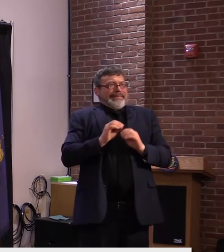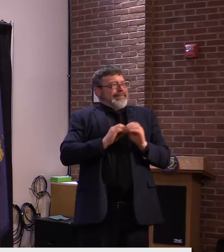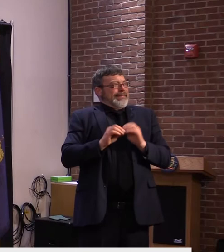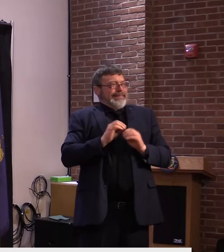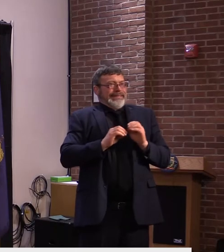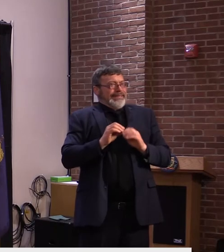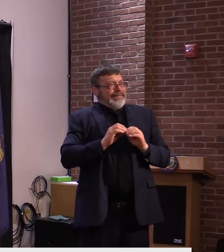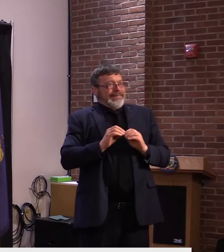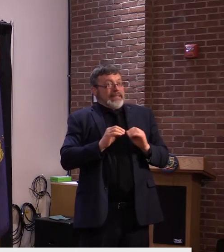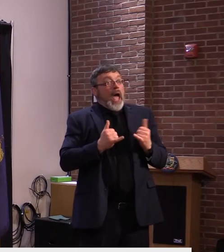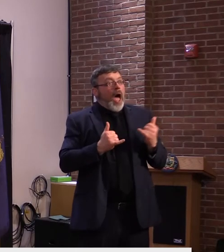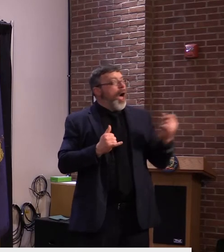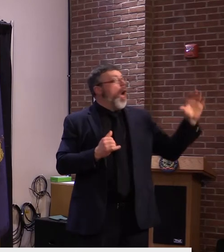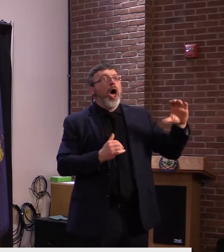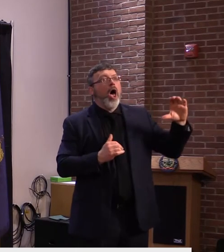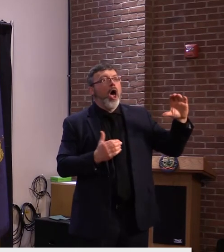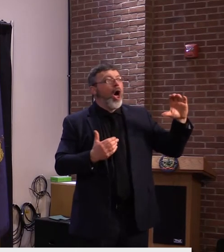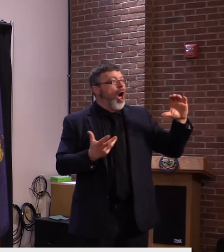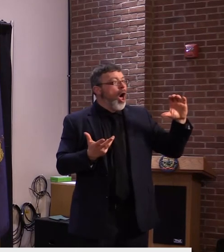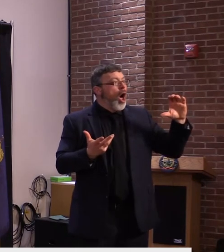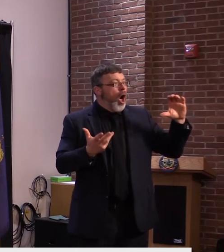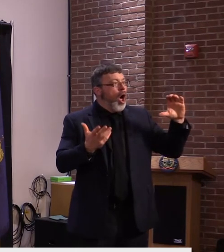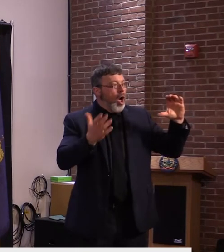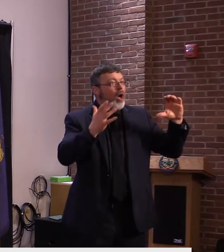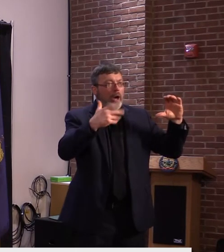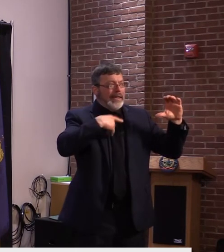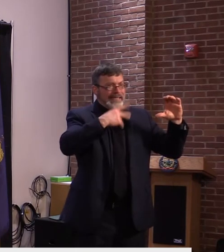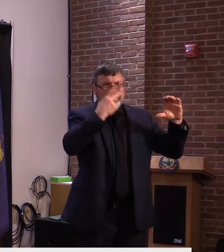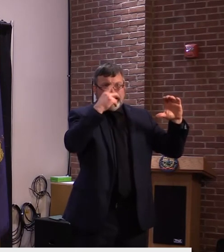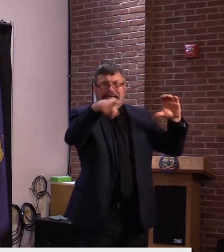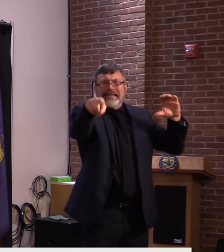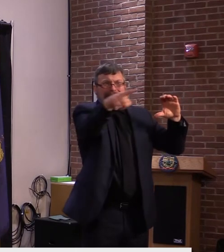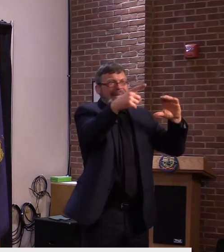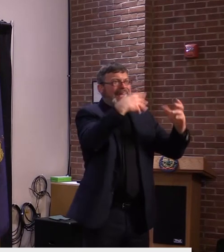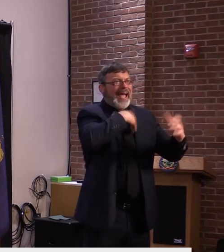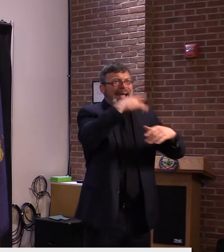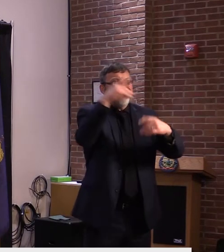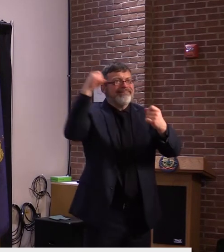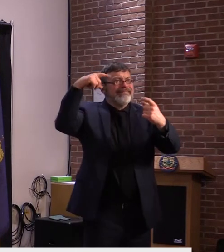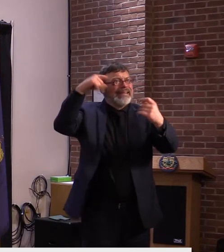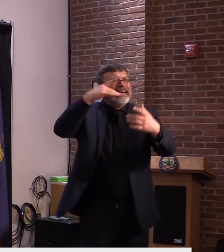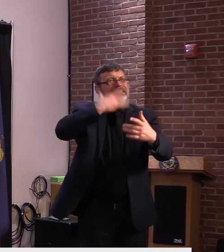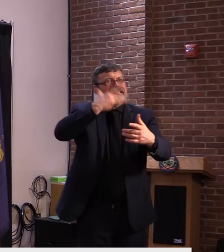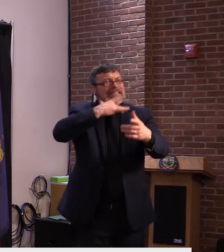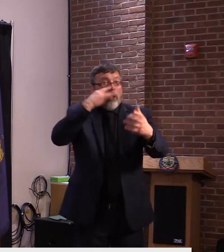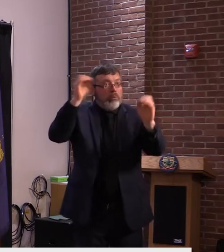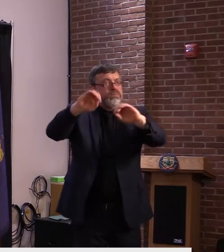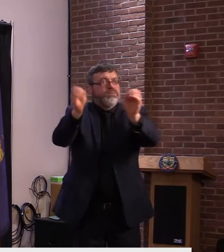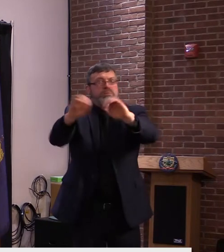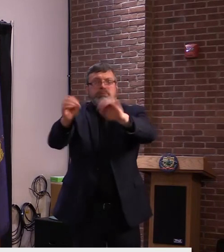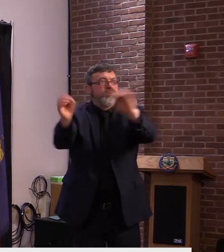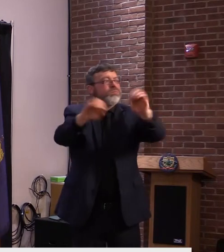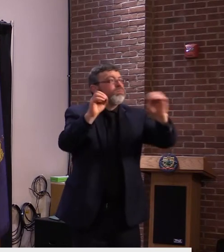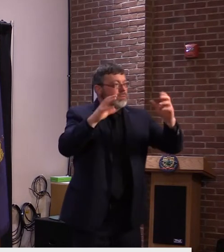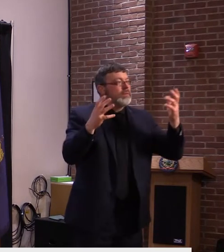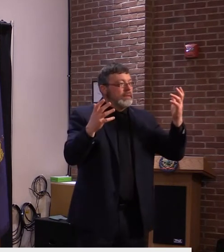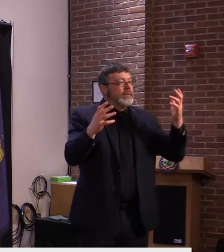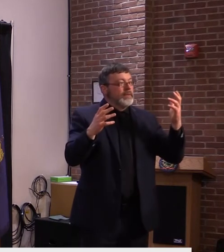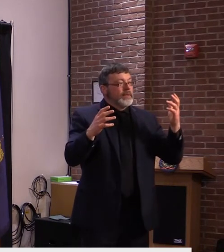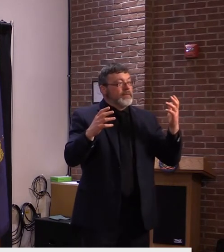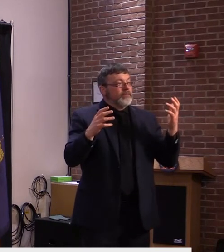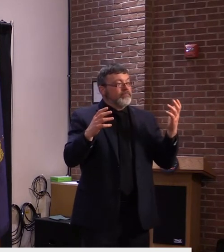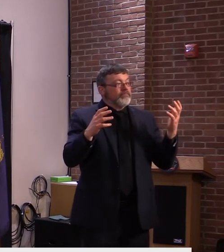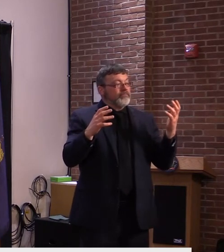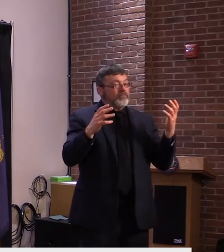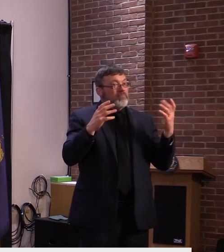are market gaps, you have to do something about it, and it's not always going to be prevailing on industry to do it